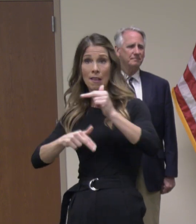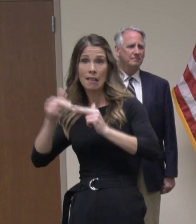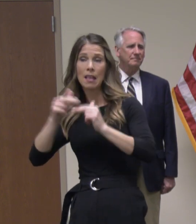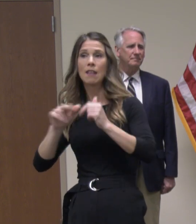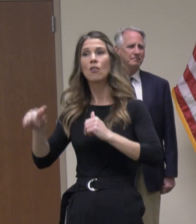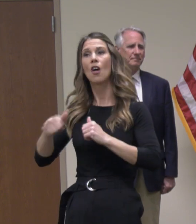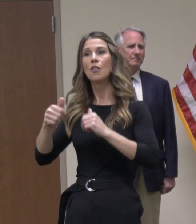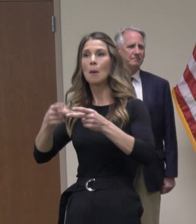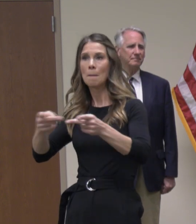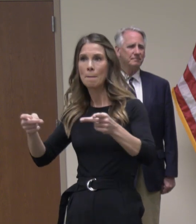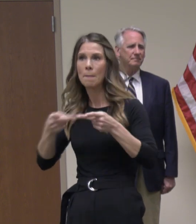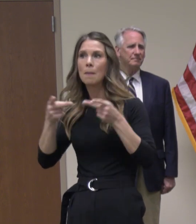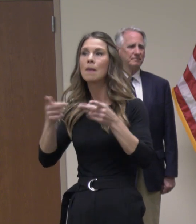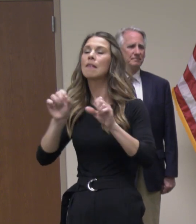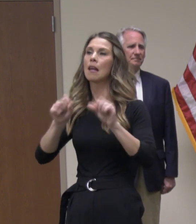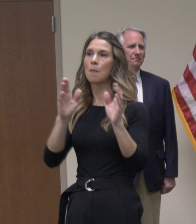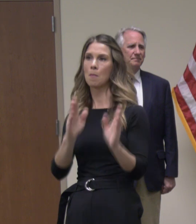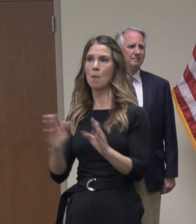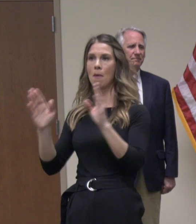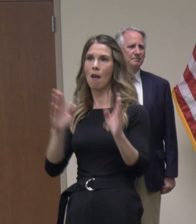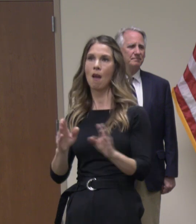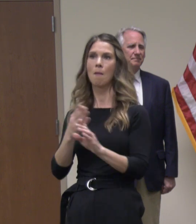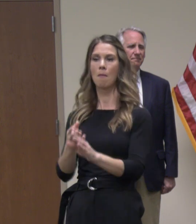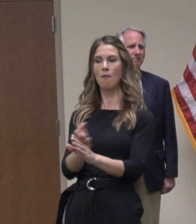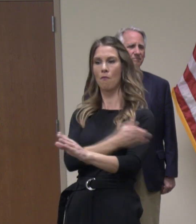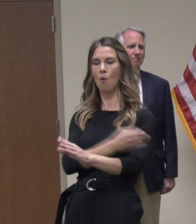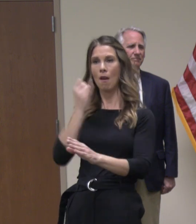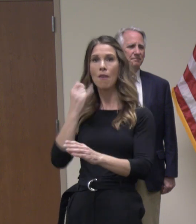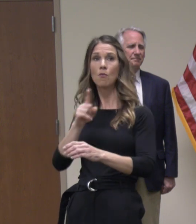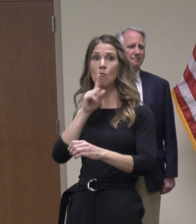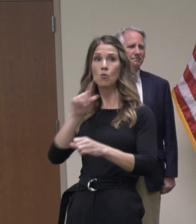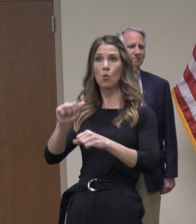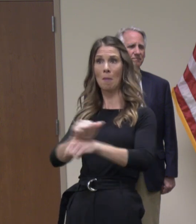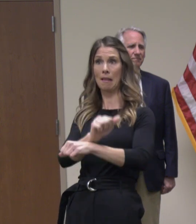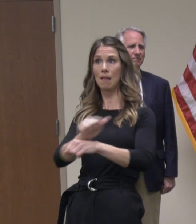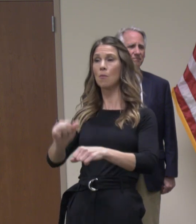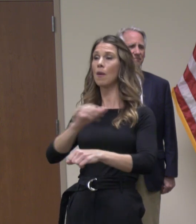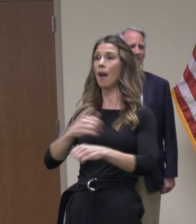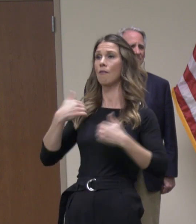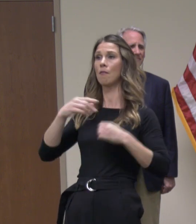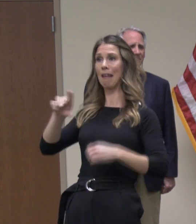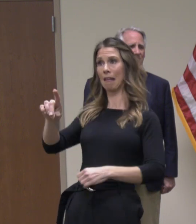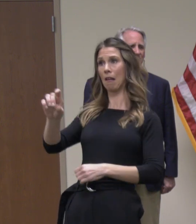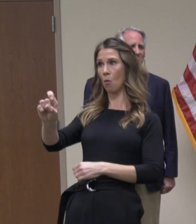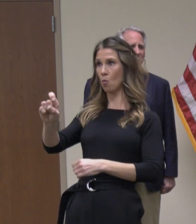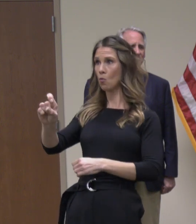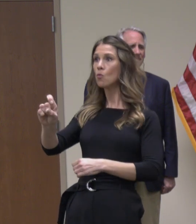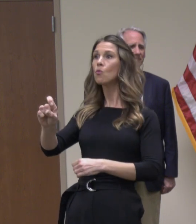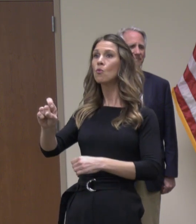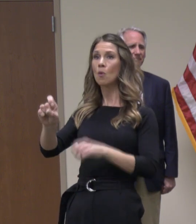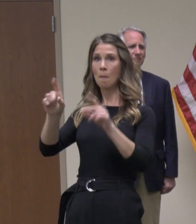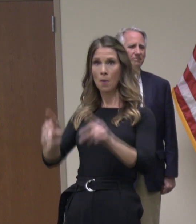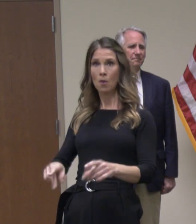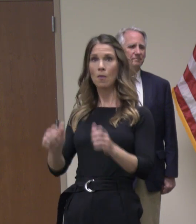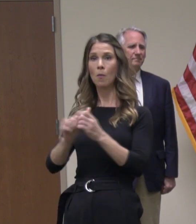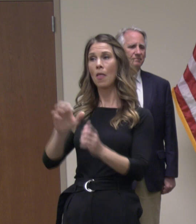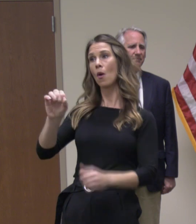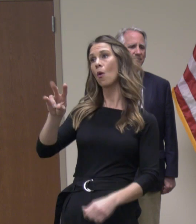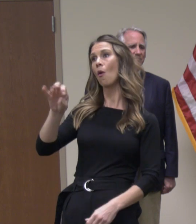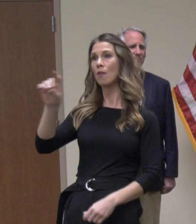prepare, as well as what to do if there is a confirmed case of COVID-19 in New Hanover County. You can find it at